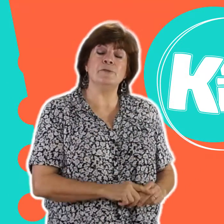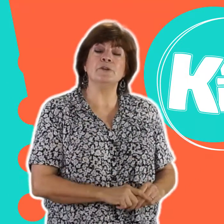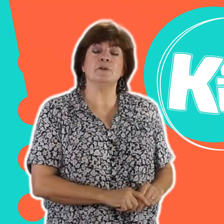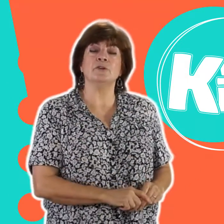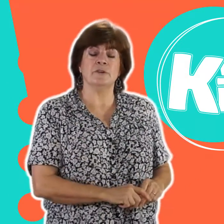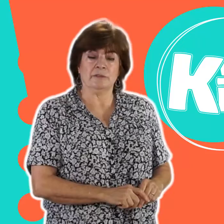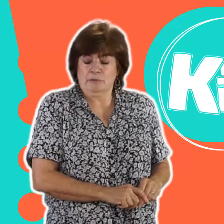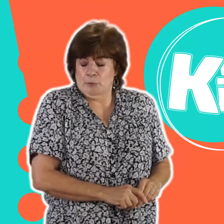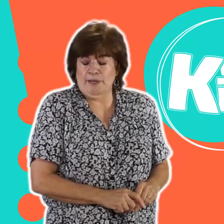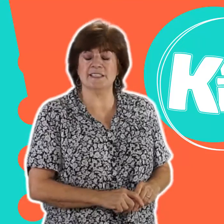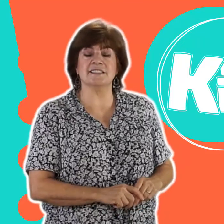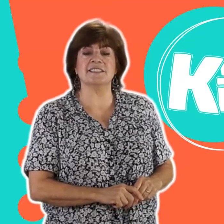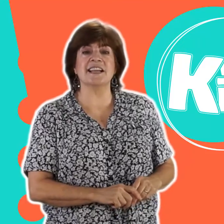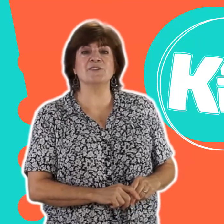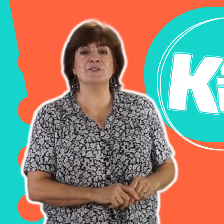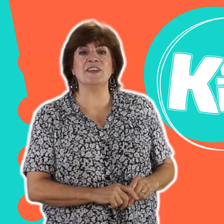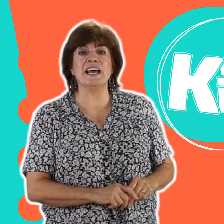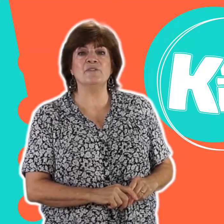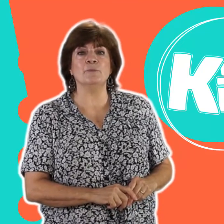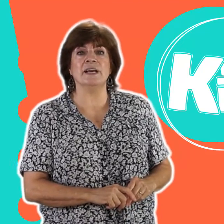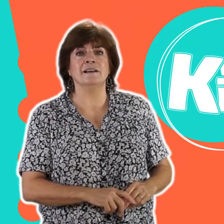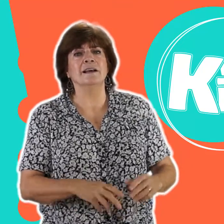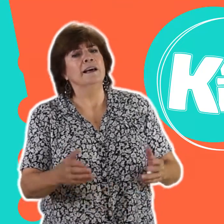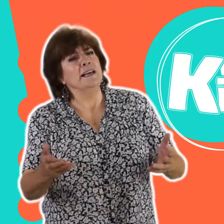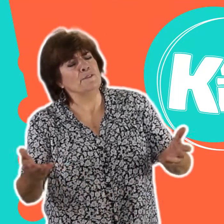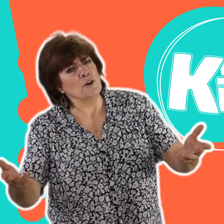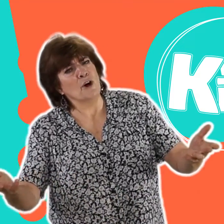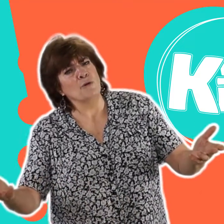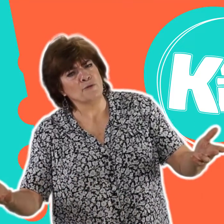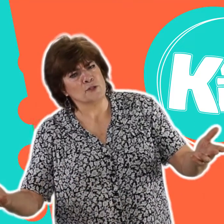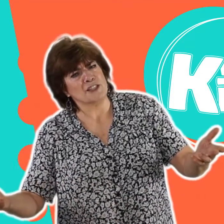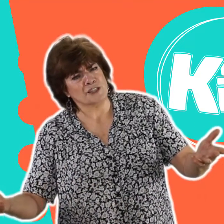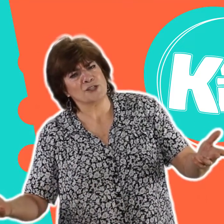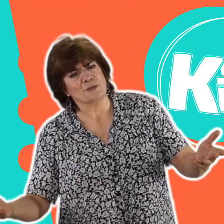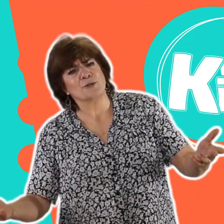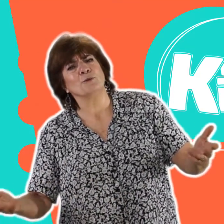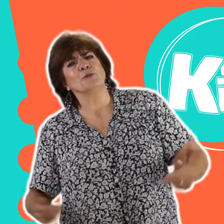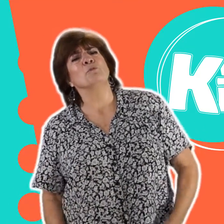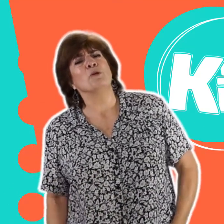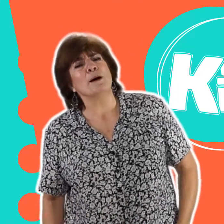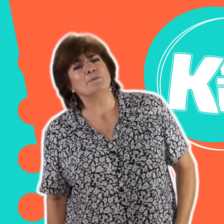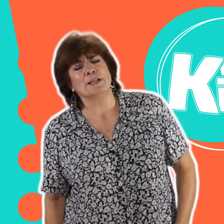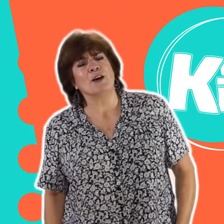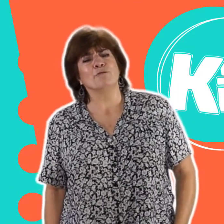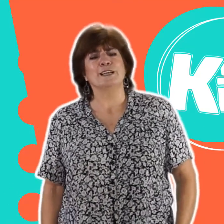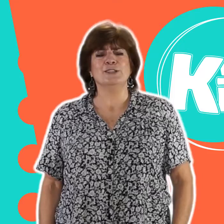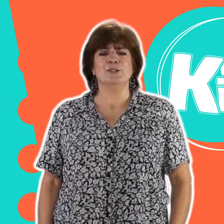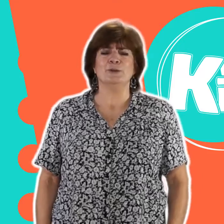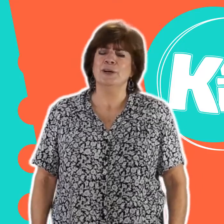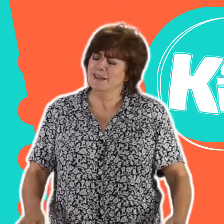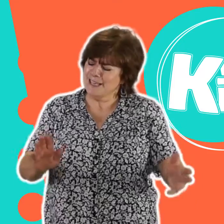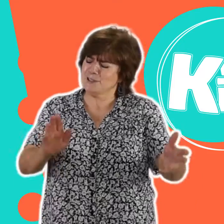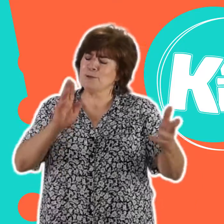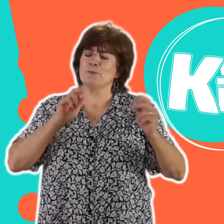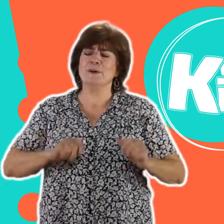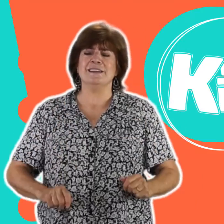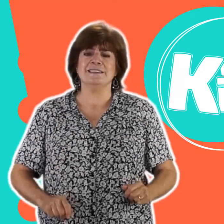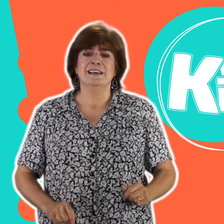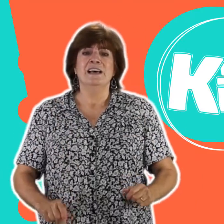know your 26 letters of the alphabet. If you're over 6 years old, you probably already do. That's great.